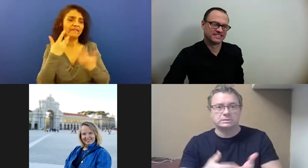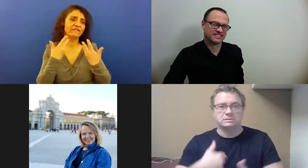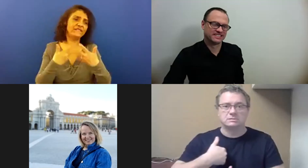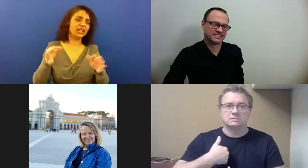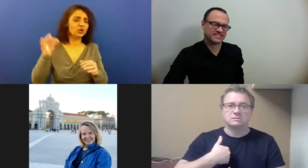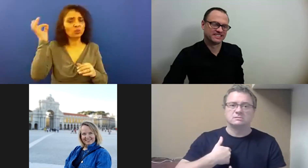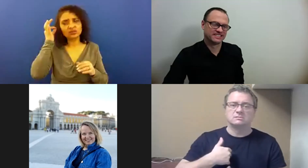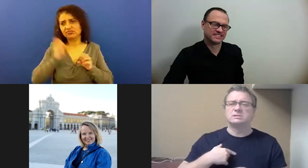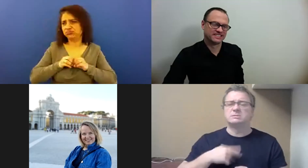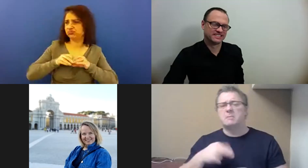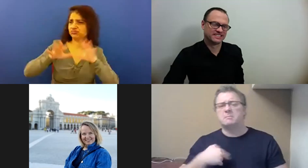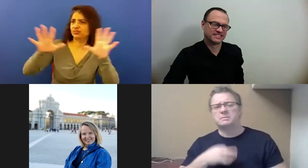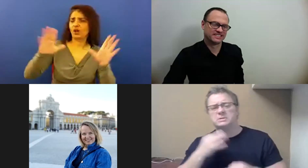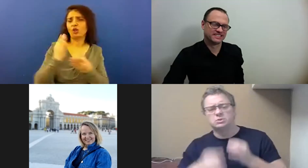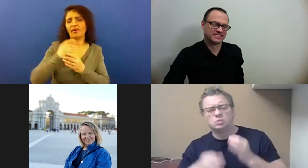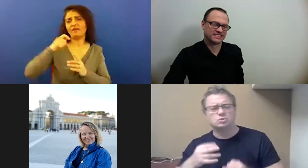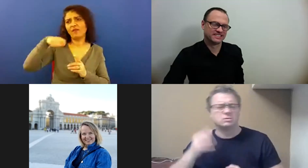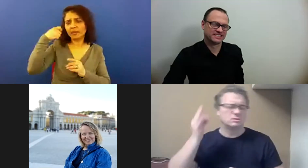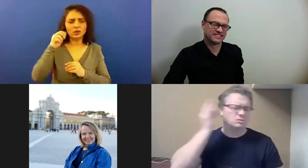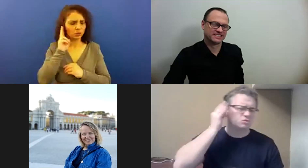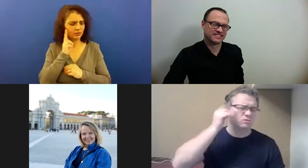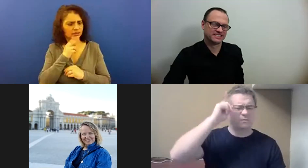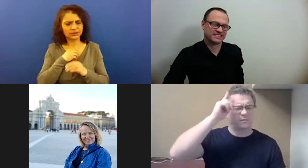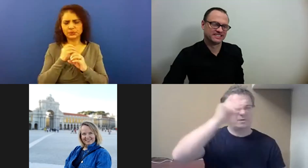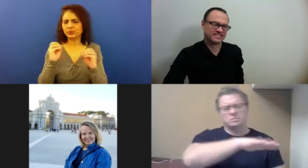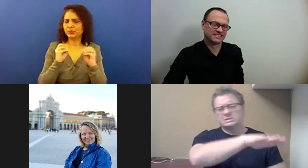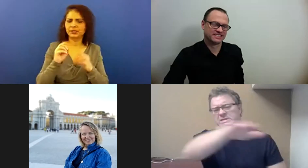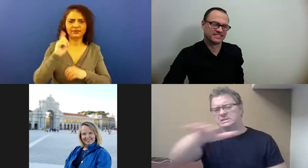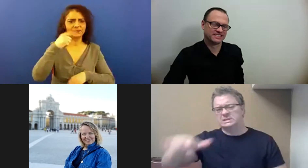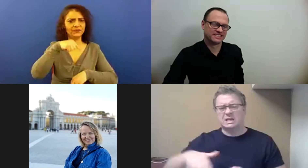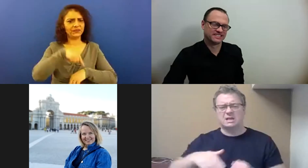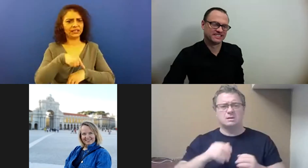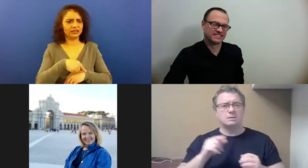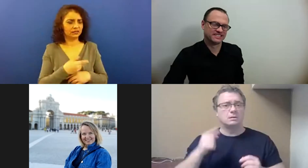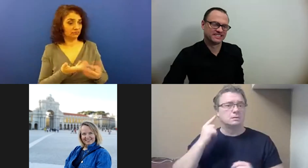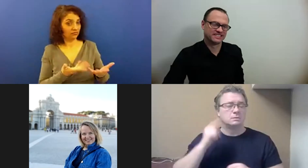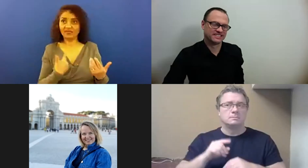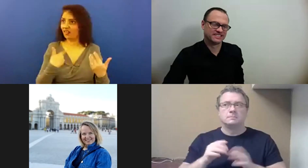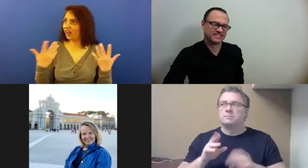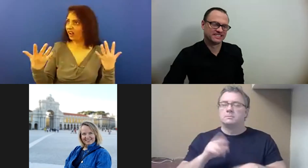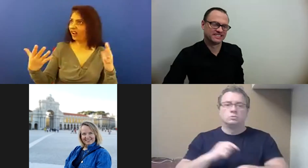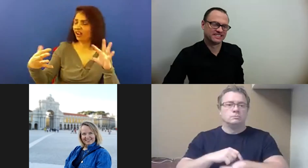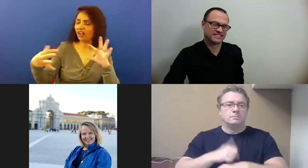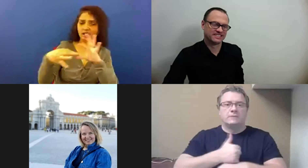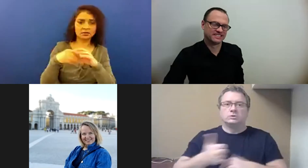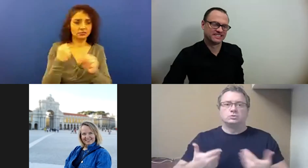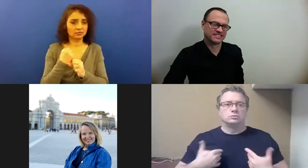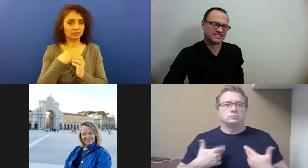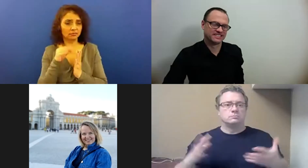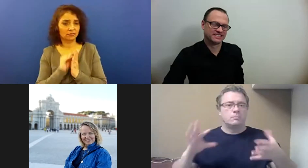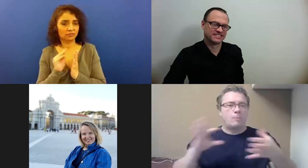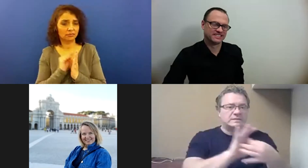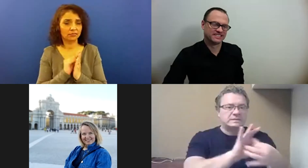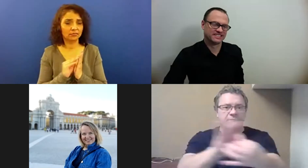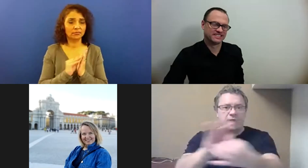And he said, "What's my story?" He said, "Well, I've interviewed many hearing Roma women, but it's the first time I meet a deaf Roma